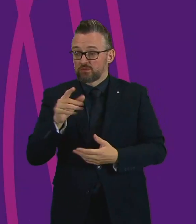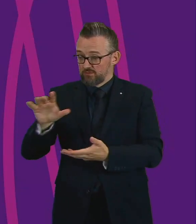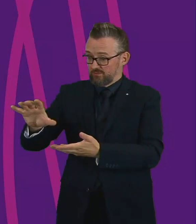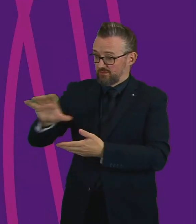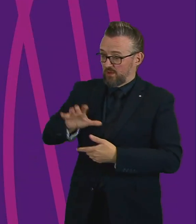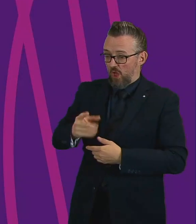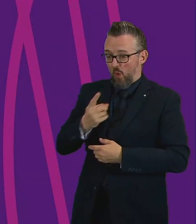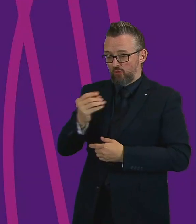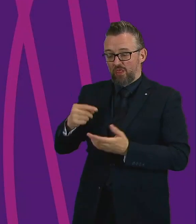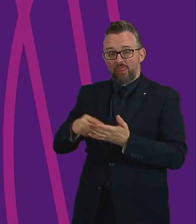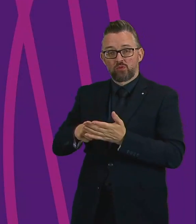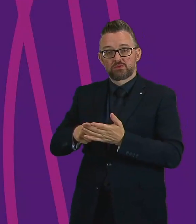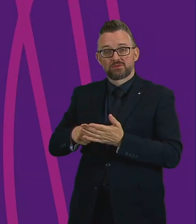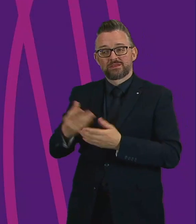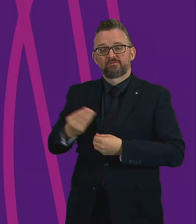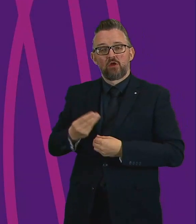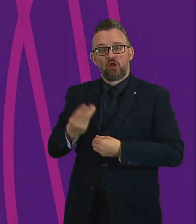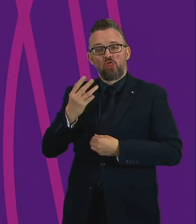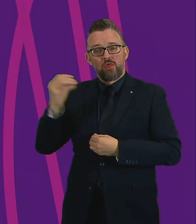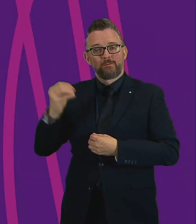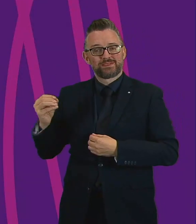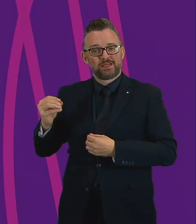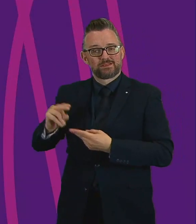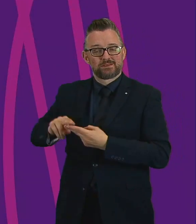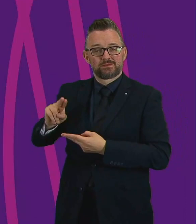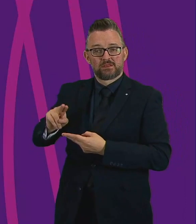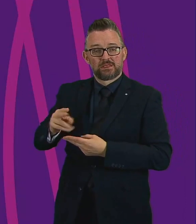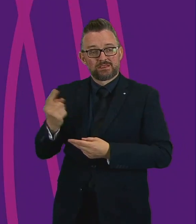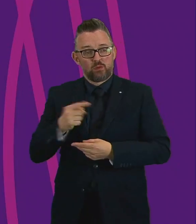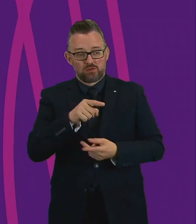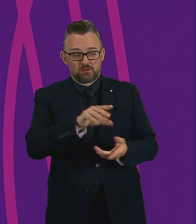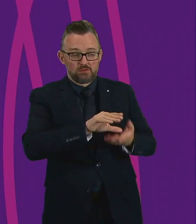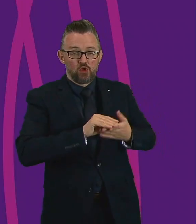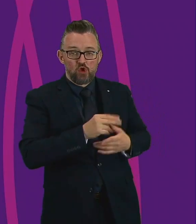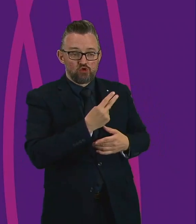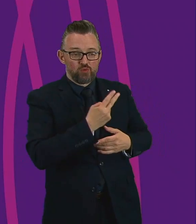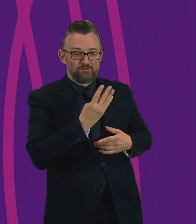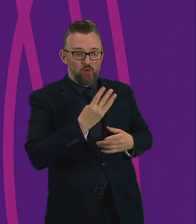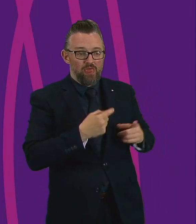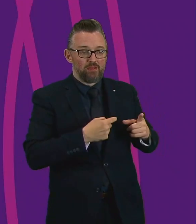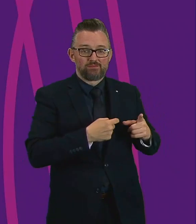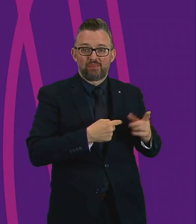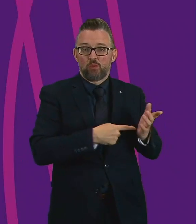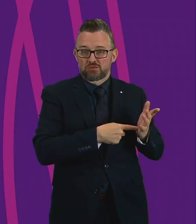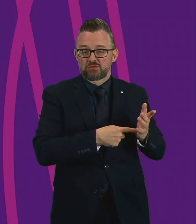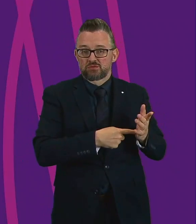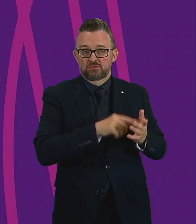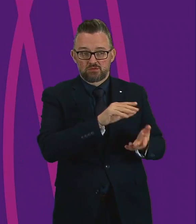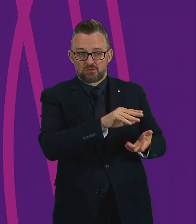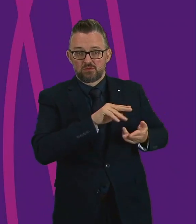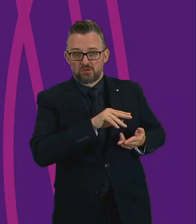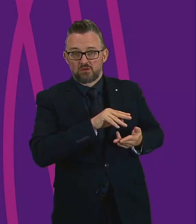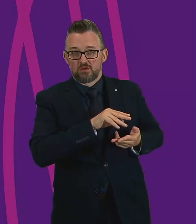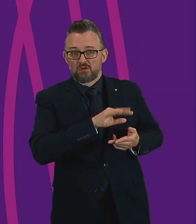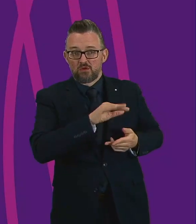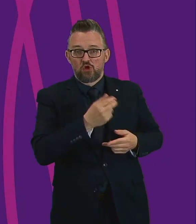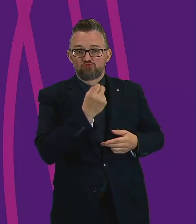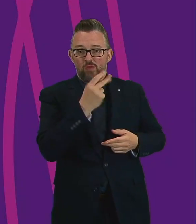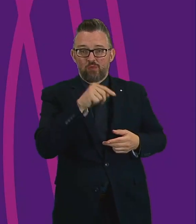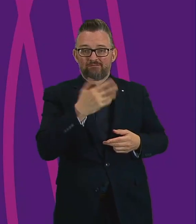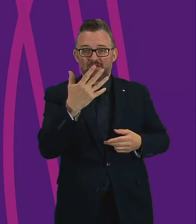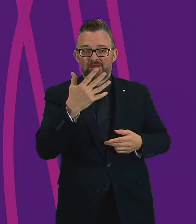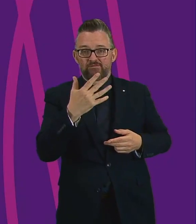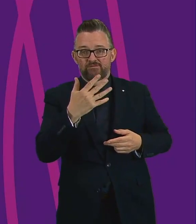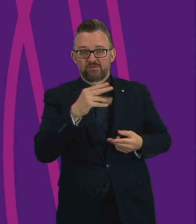£100,000 would receive a 3% of their gross income. Someone earning an average of 24k, £12,000 would receive a